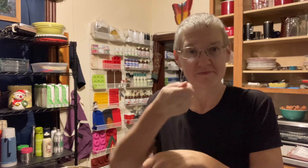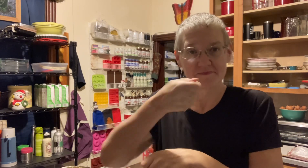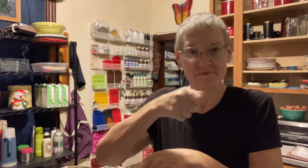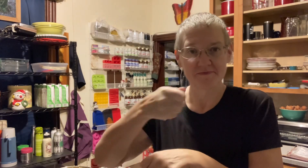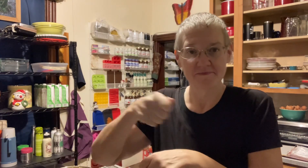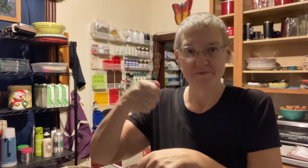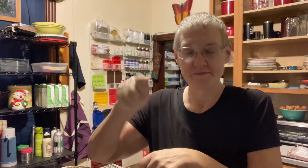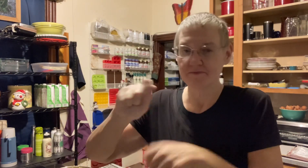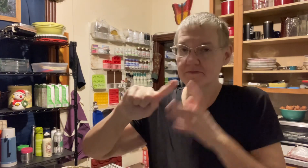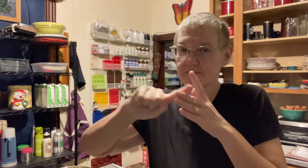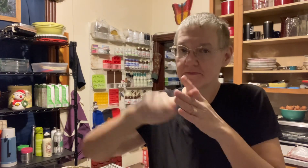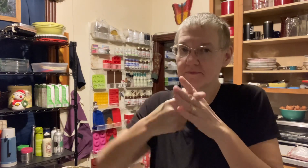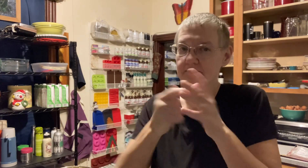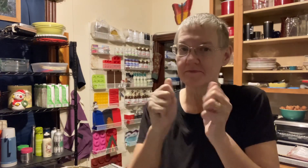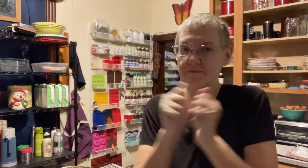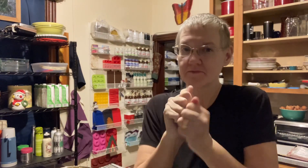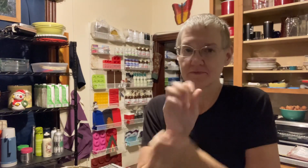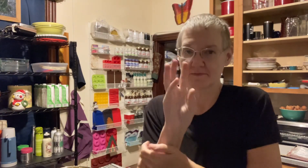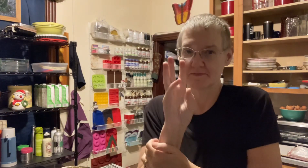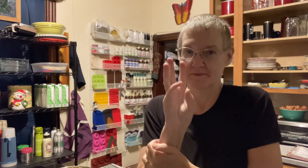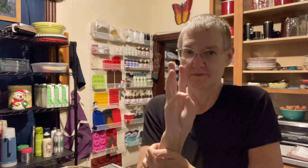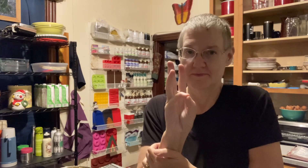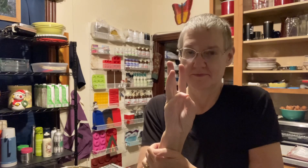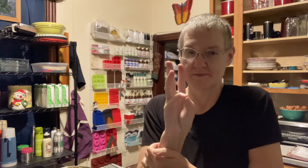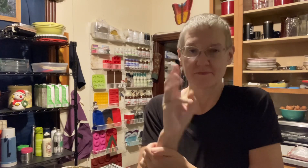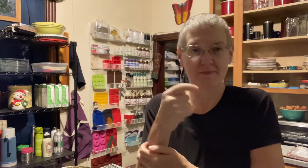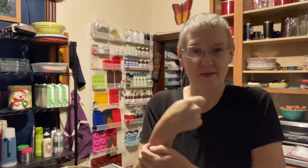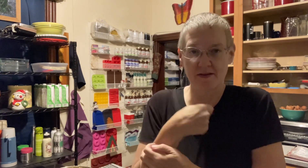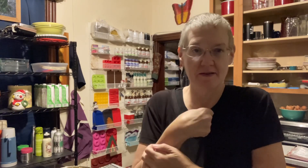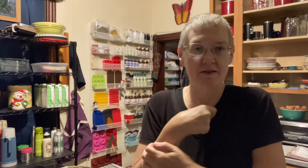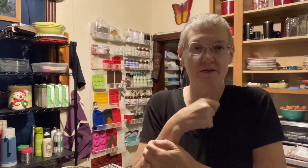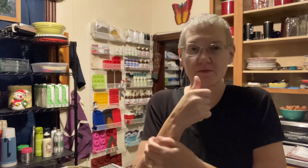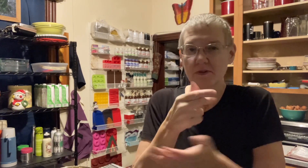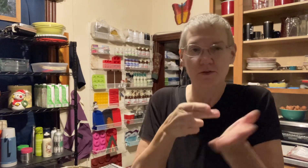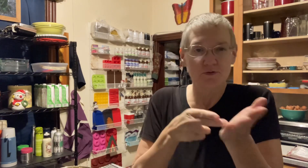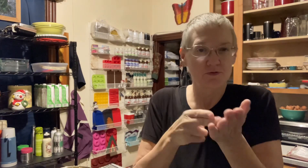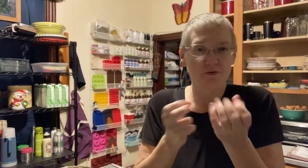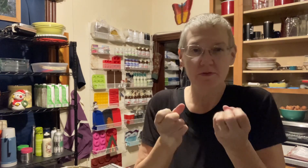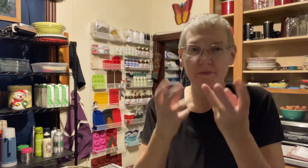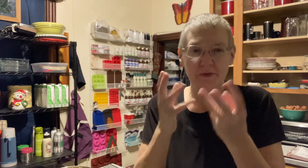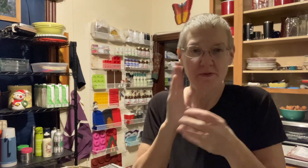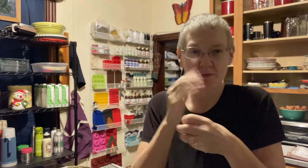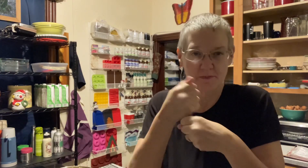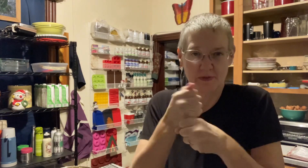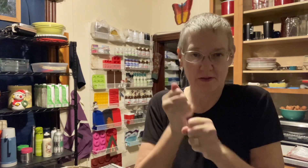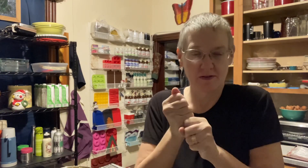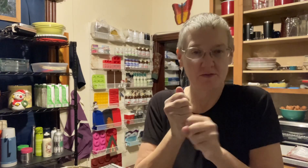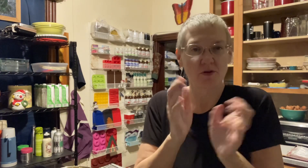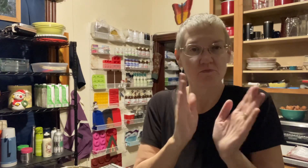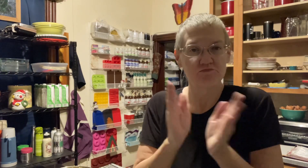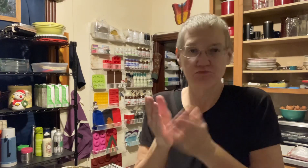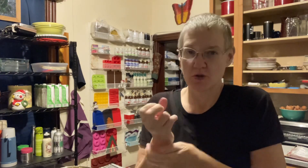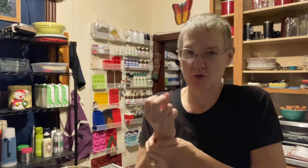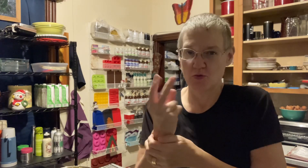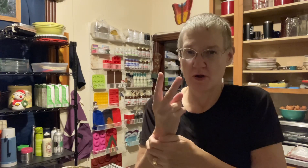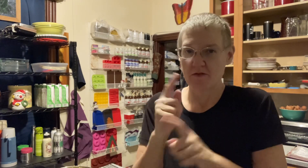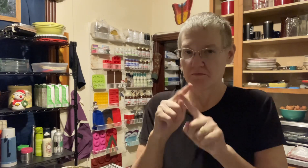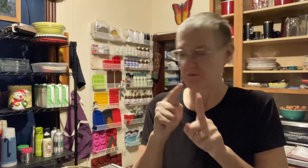Now I'm going to use a tablespoon to measure it into the silicone molds. I'm going to start with 6. I'm not sure how many it's going to make, so I